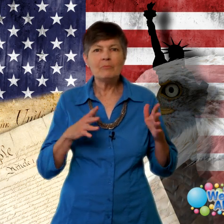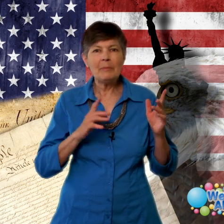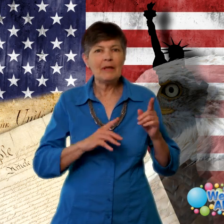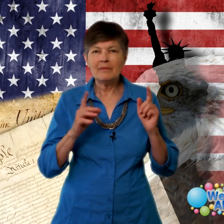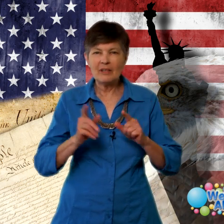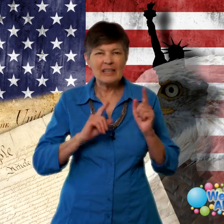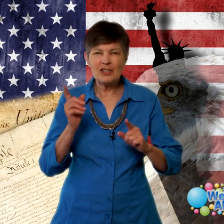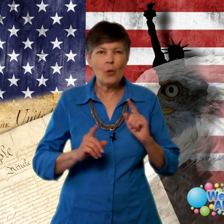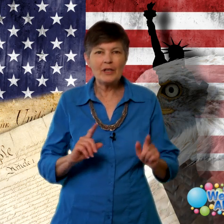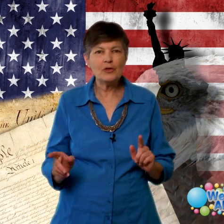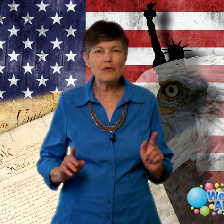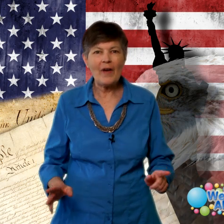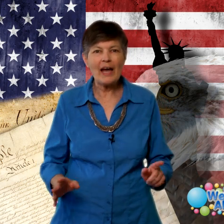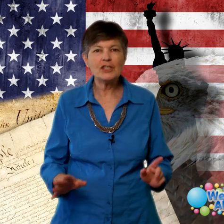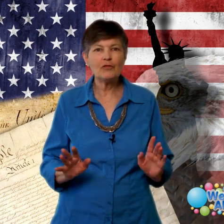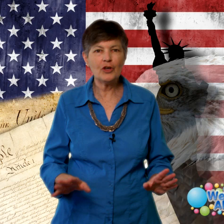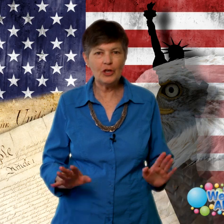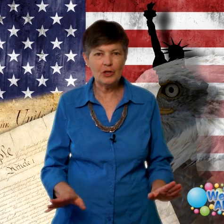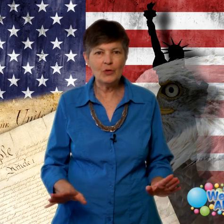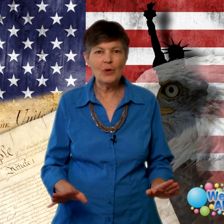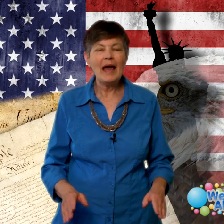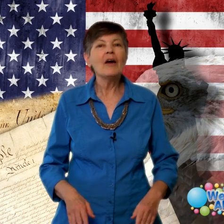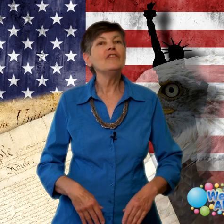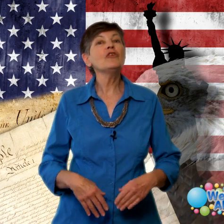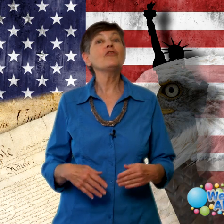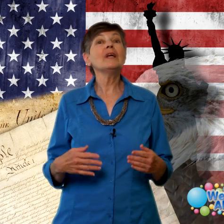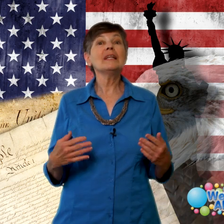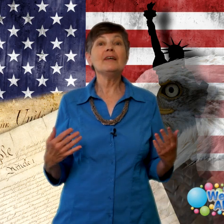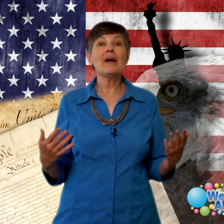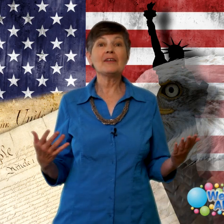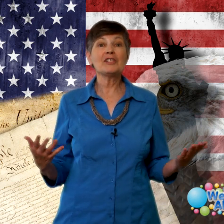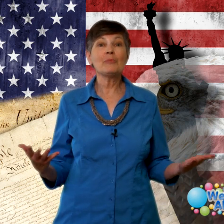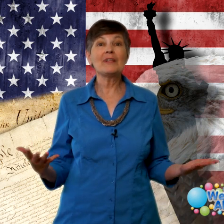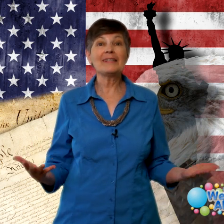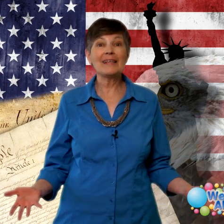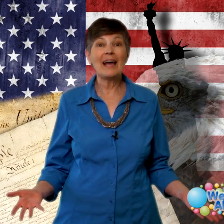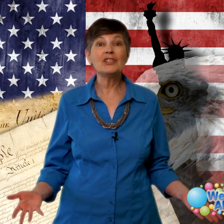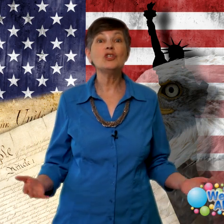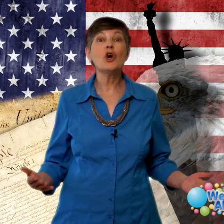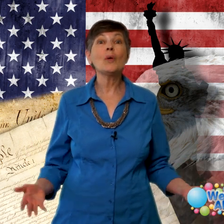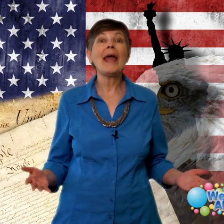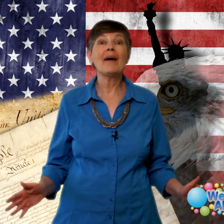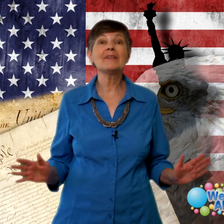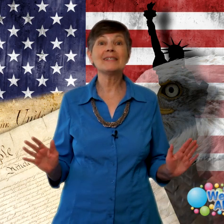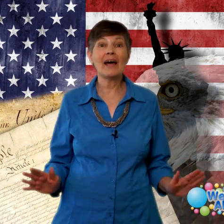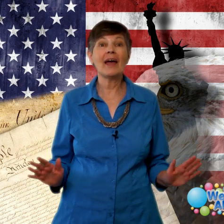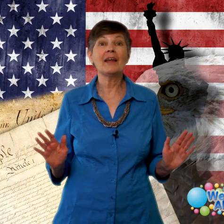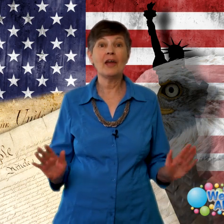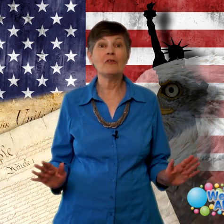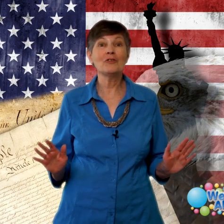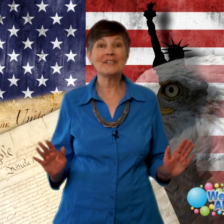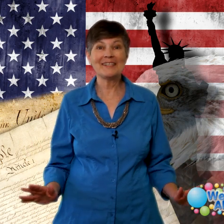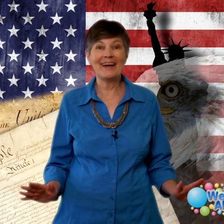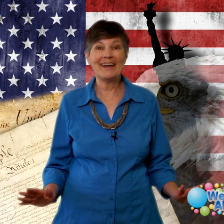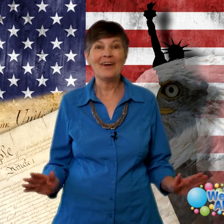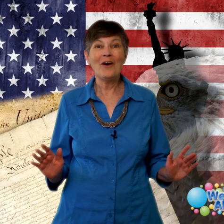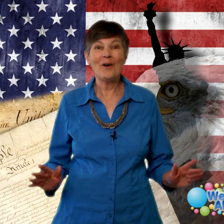maybe it's going too fast for you, feel free to leave out some of the signs. You don't have to sign every sign, all